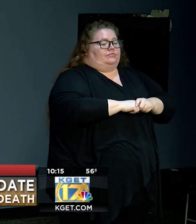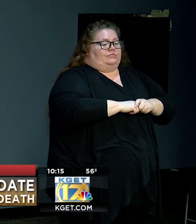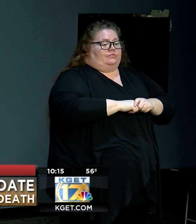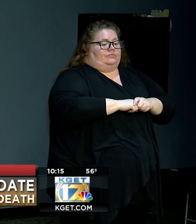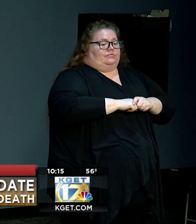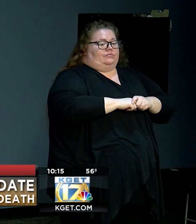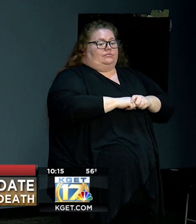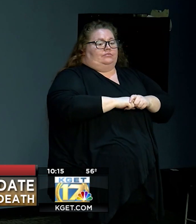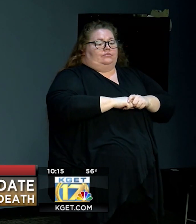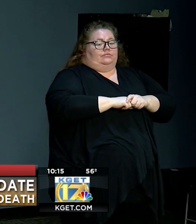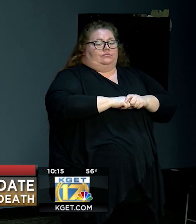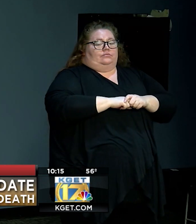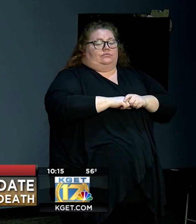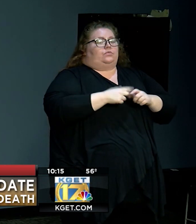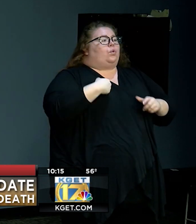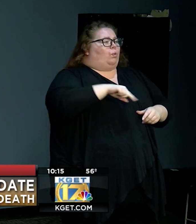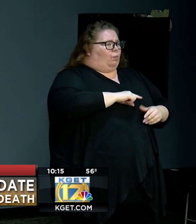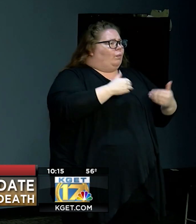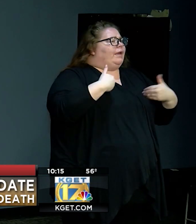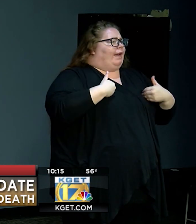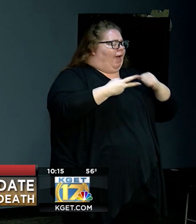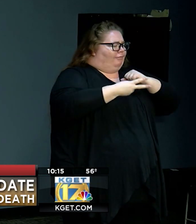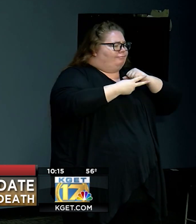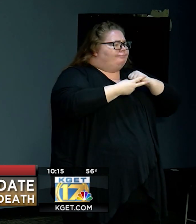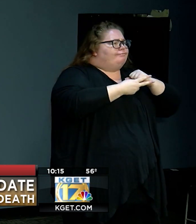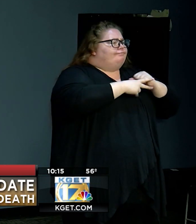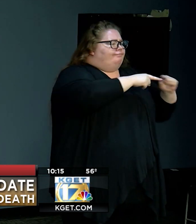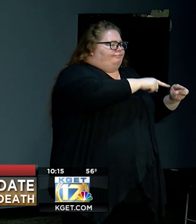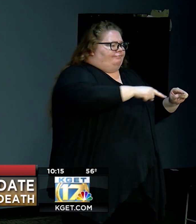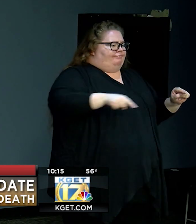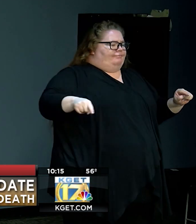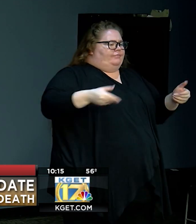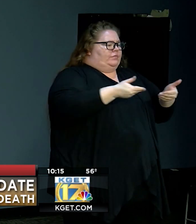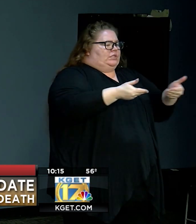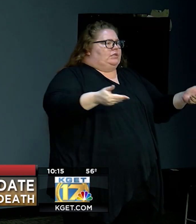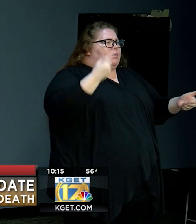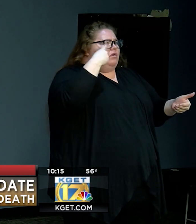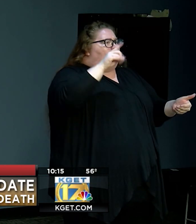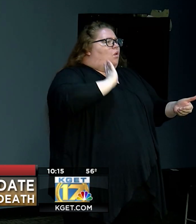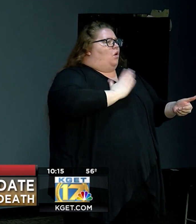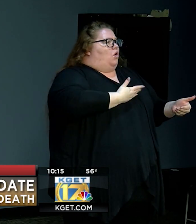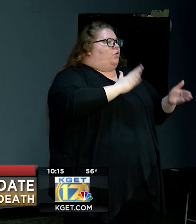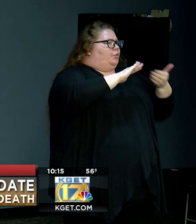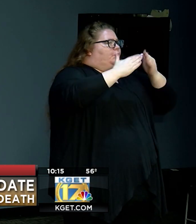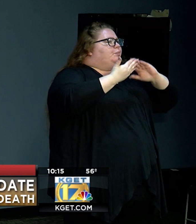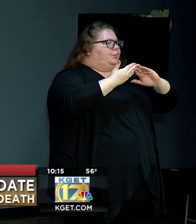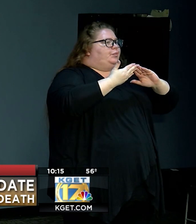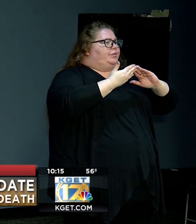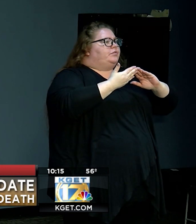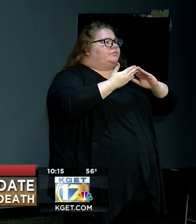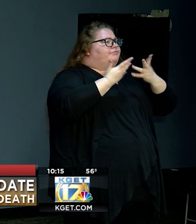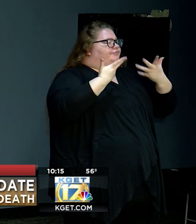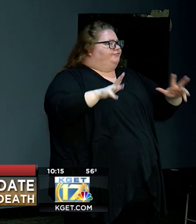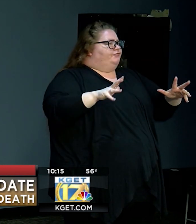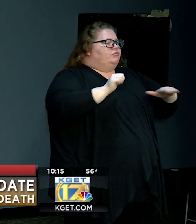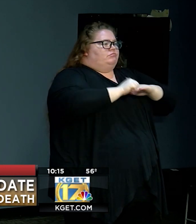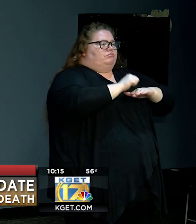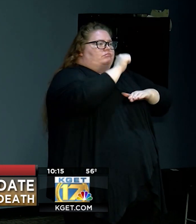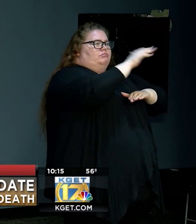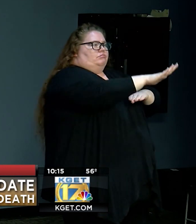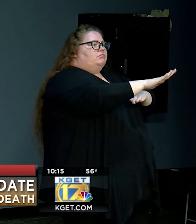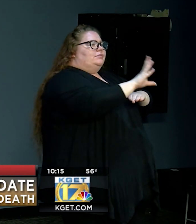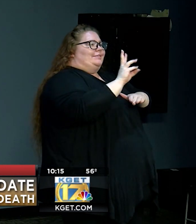we maintain a supply of PPE for our community. We have now submitted 6